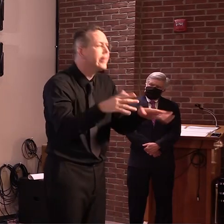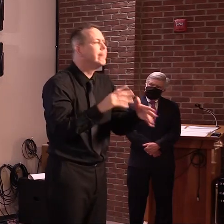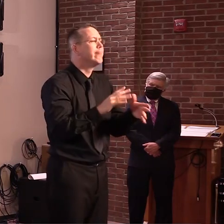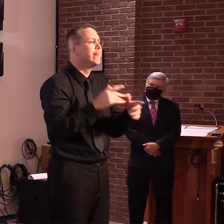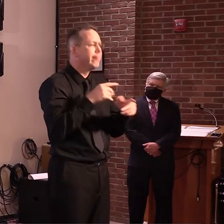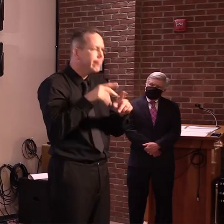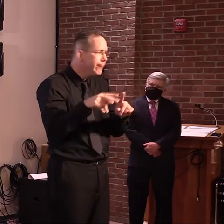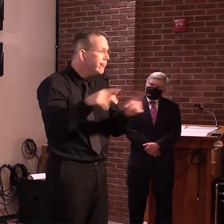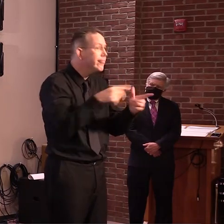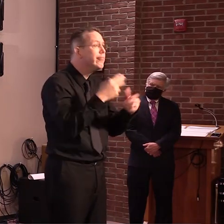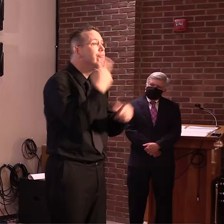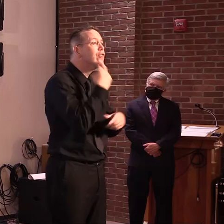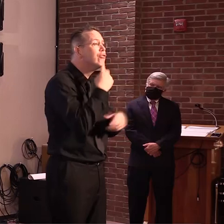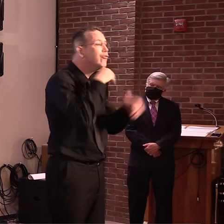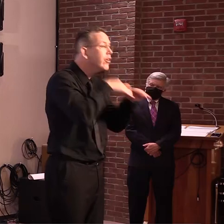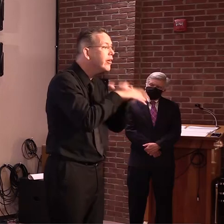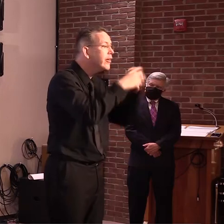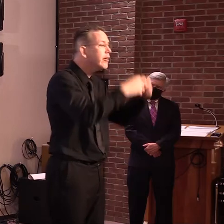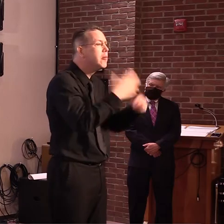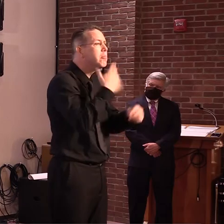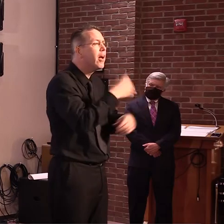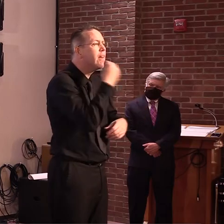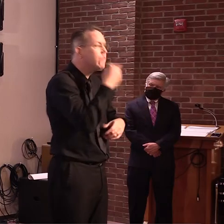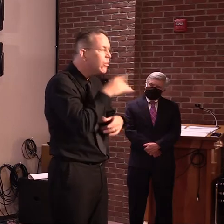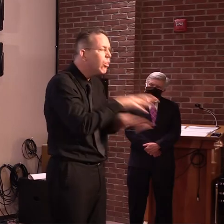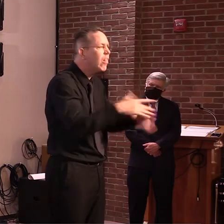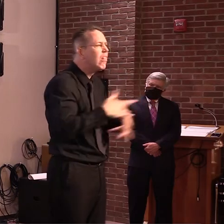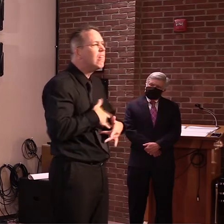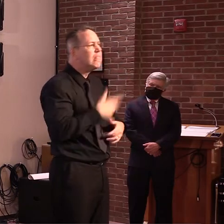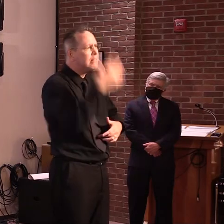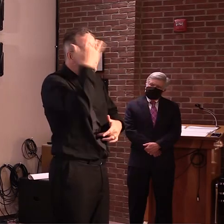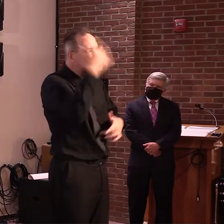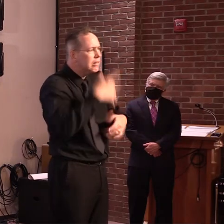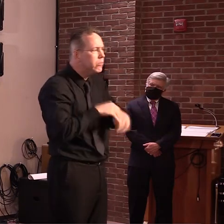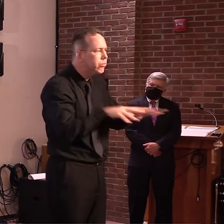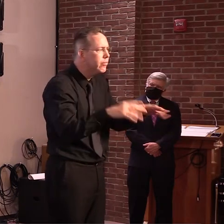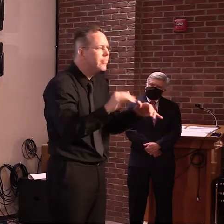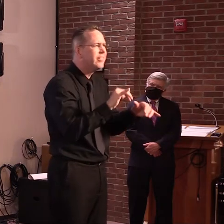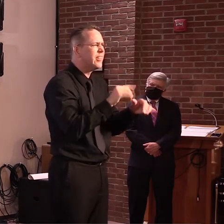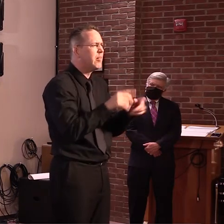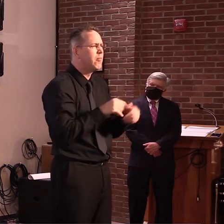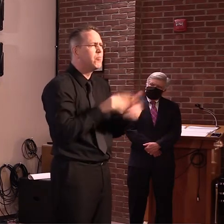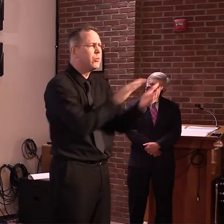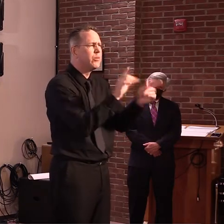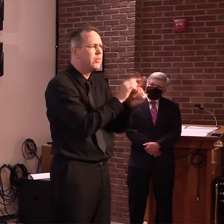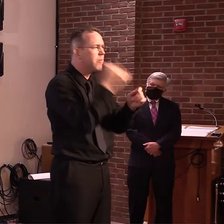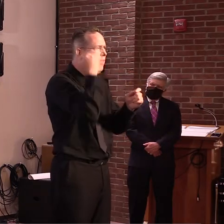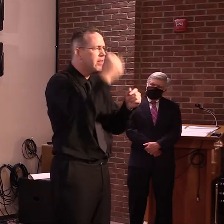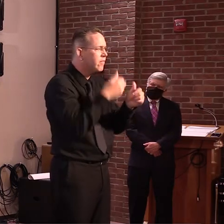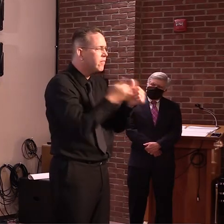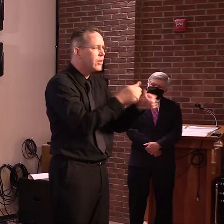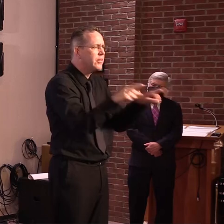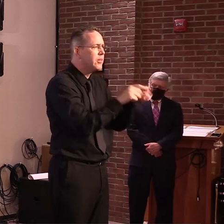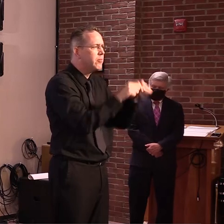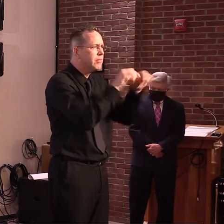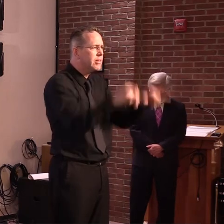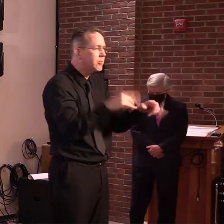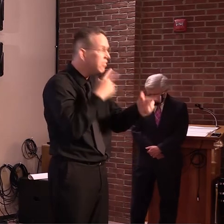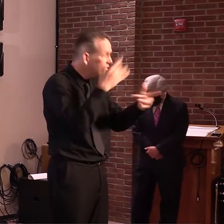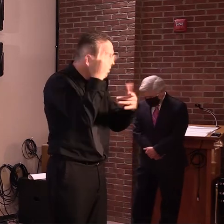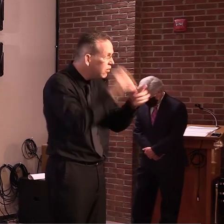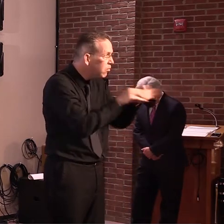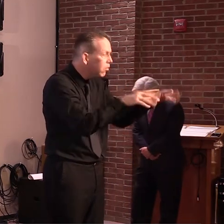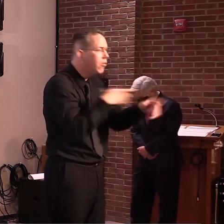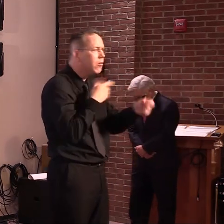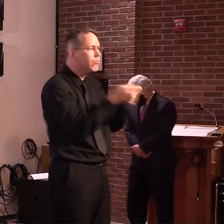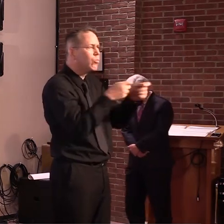principles of contact tracing and interacting with those who are affected by the virus and those who